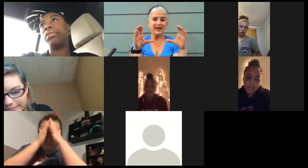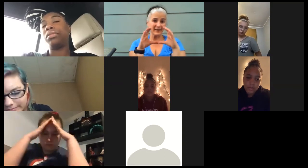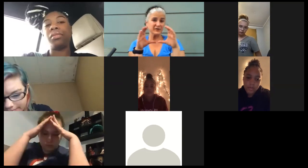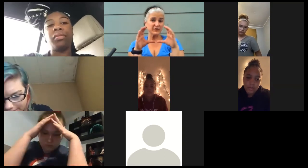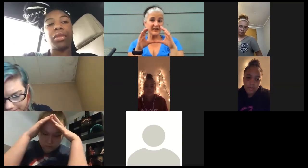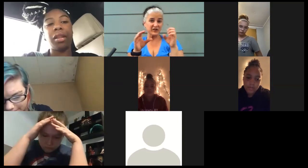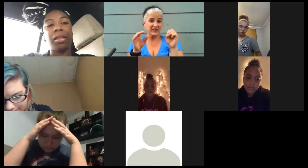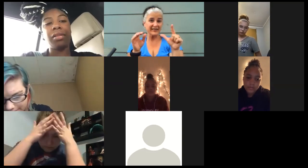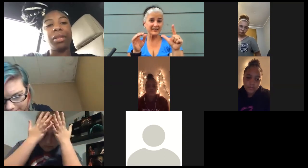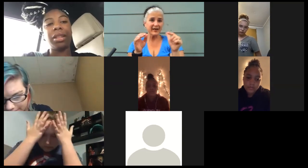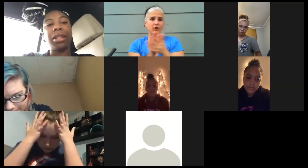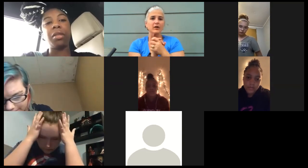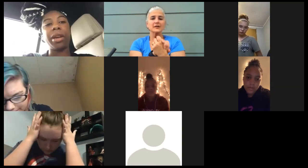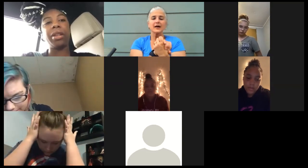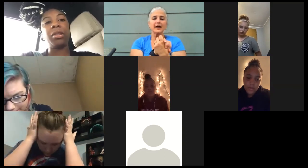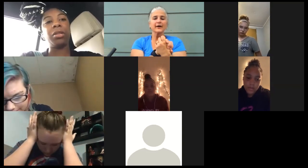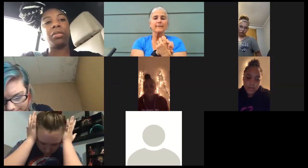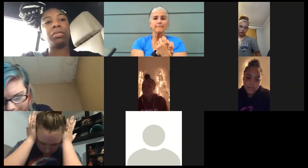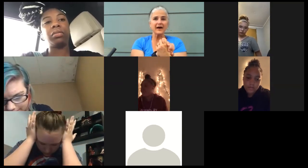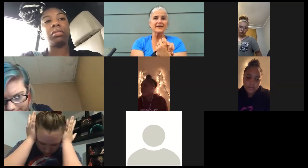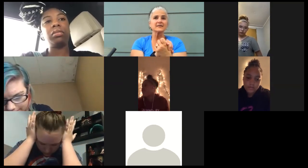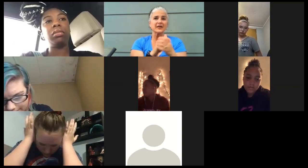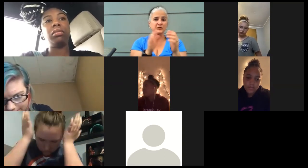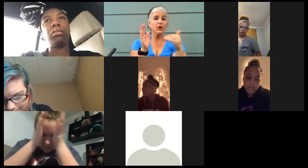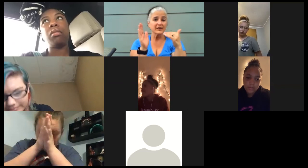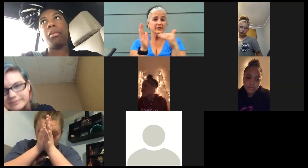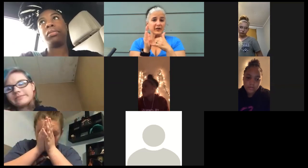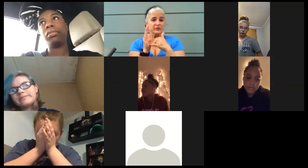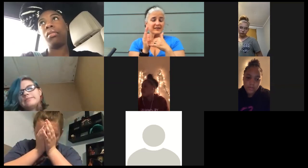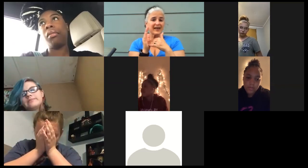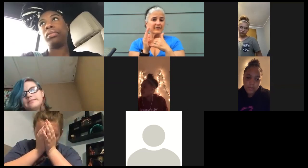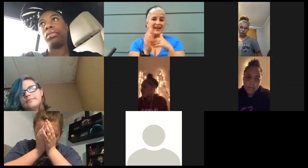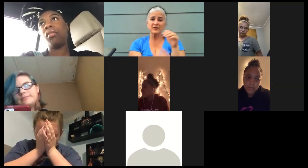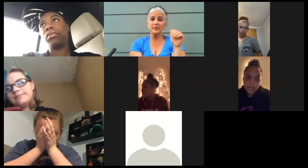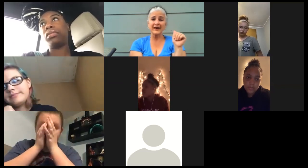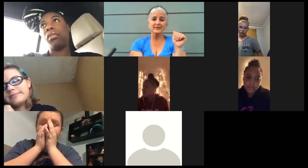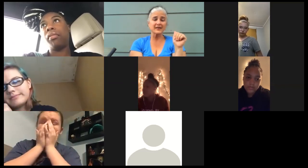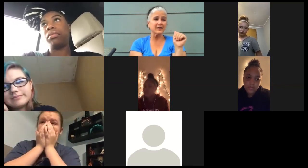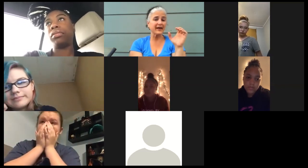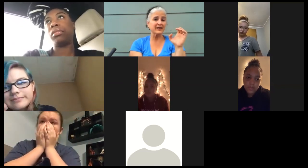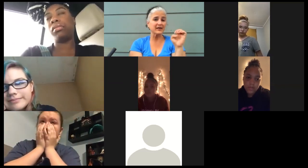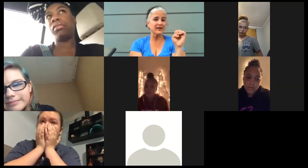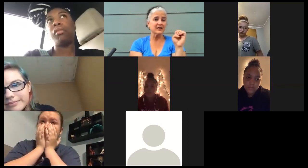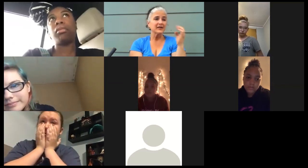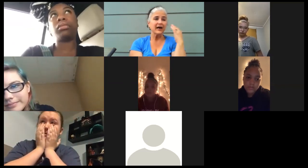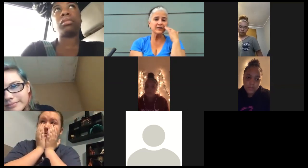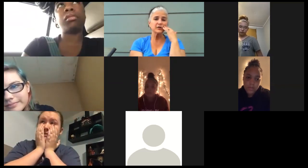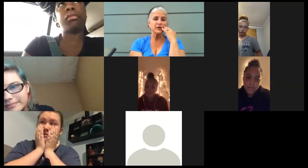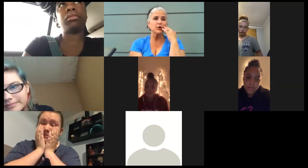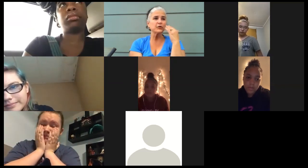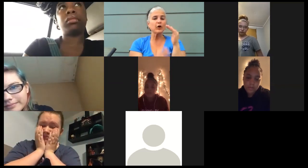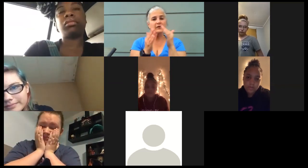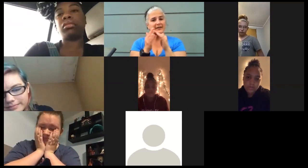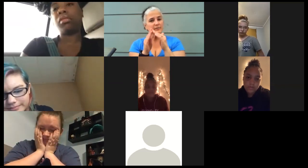my certification in ASL. But Central does have it. I don't know about AE. I